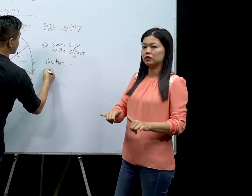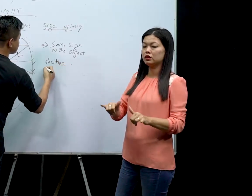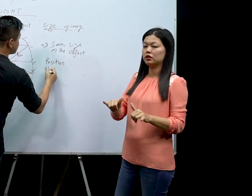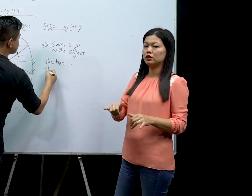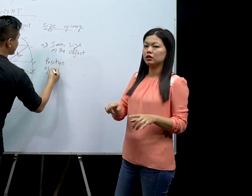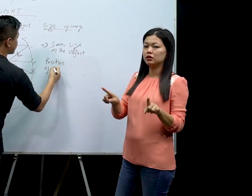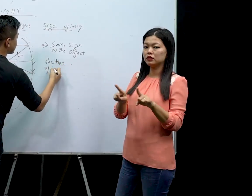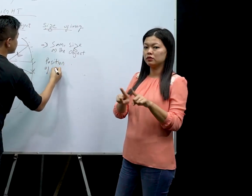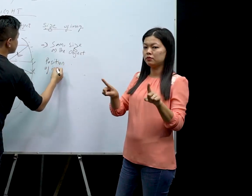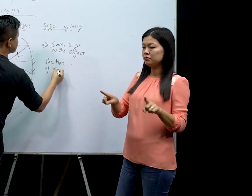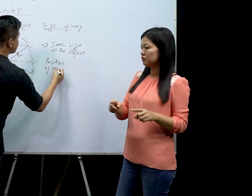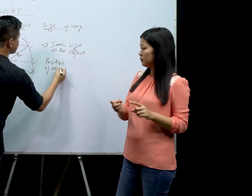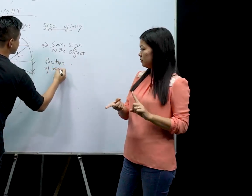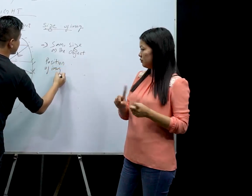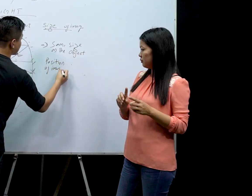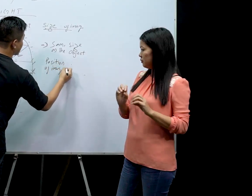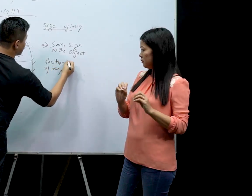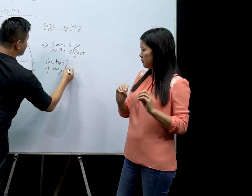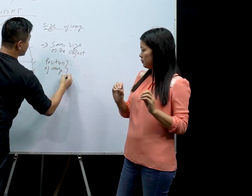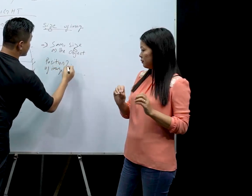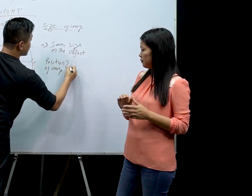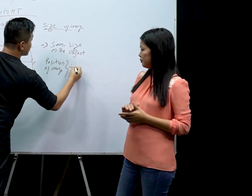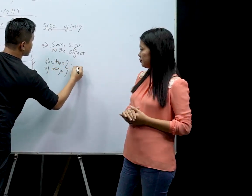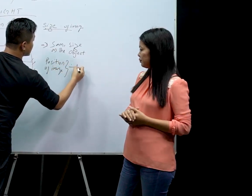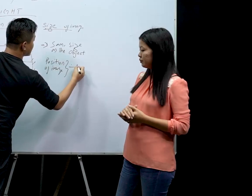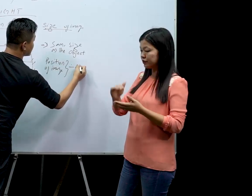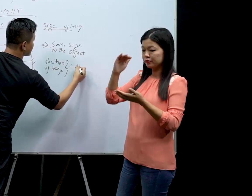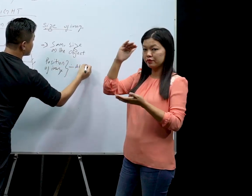of image is at C.